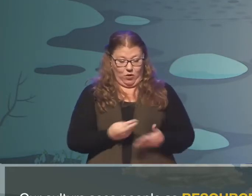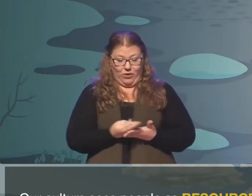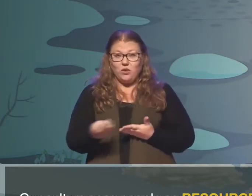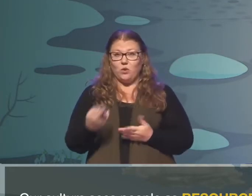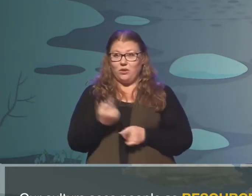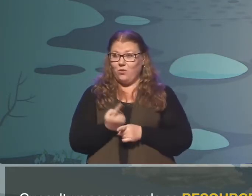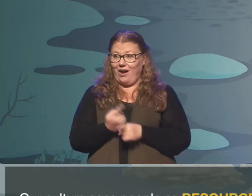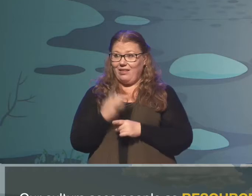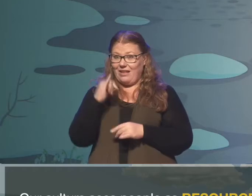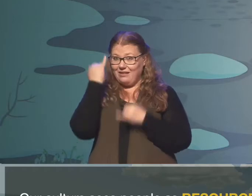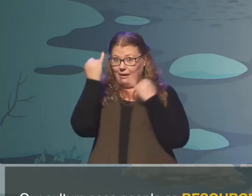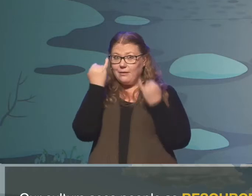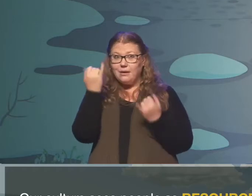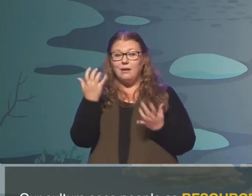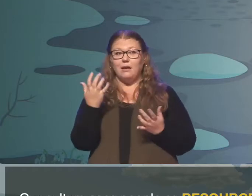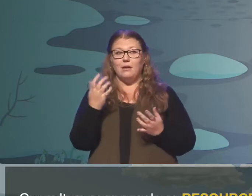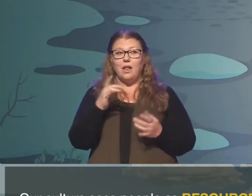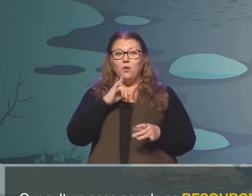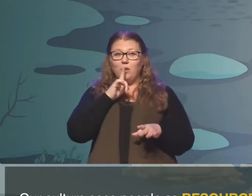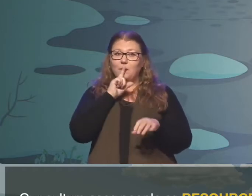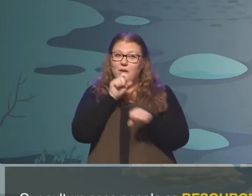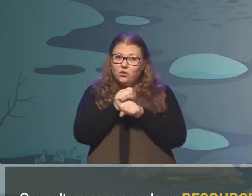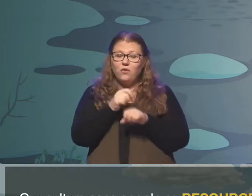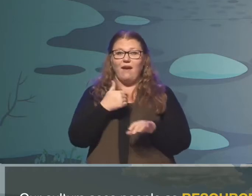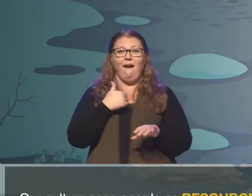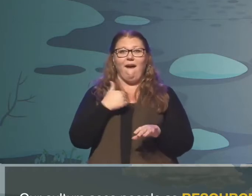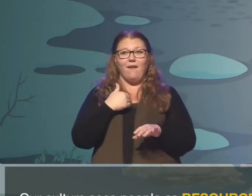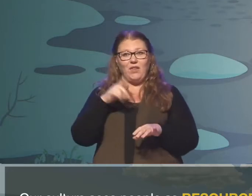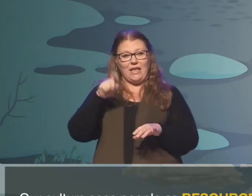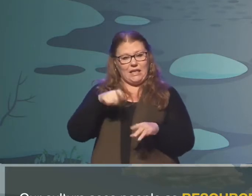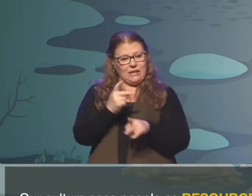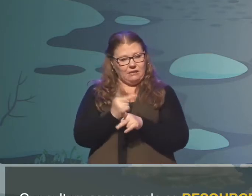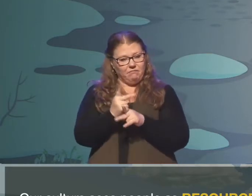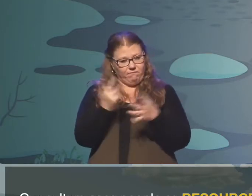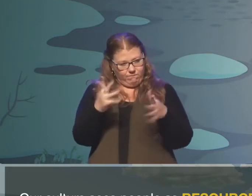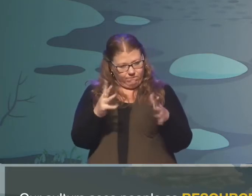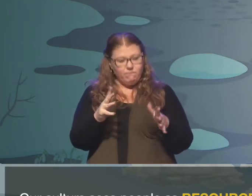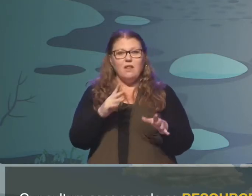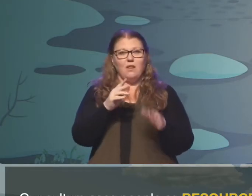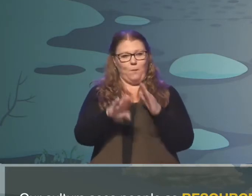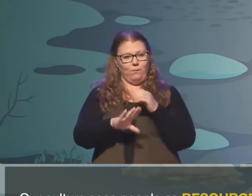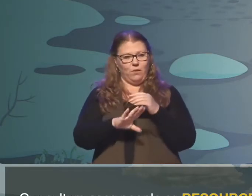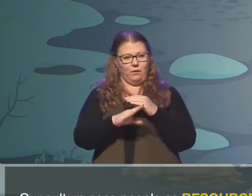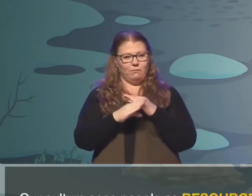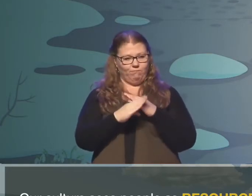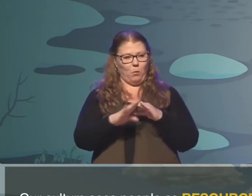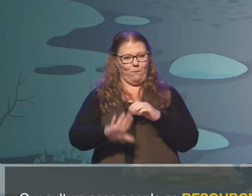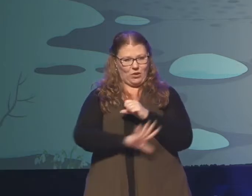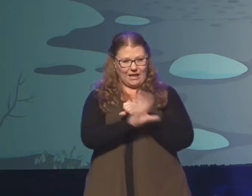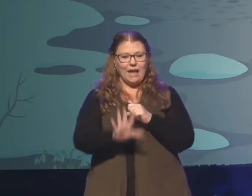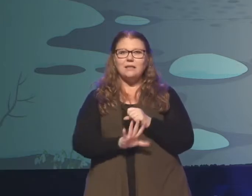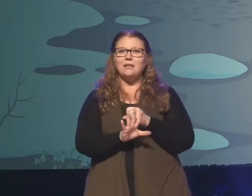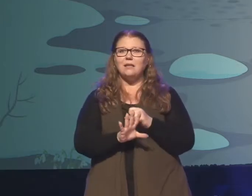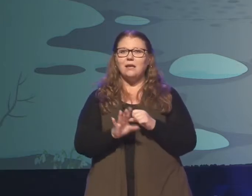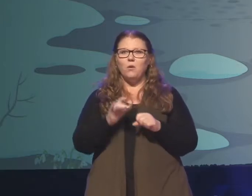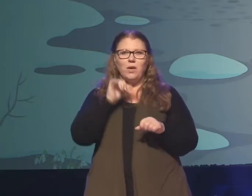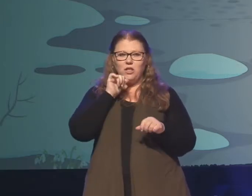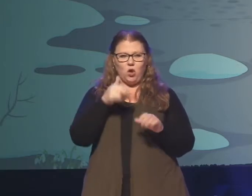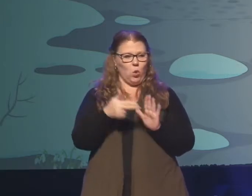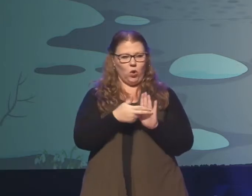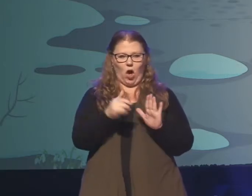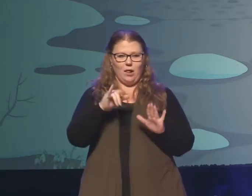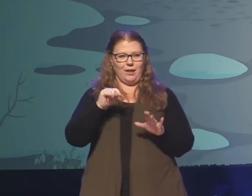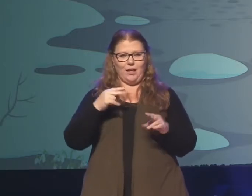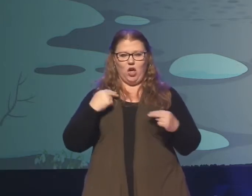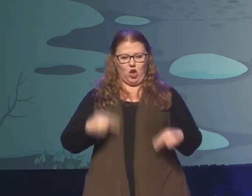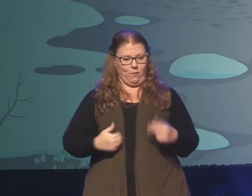resources, right? That's the idea of it, really, to make sure that they have their needs taken care of, that they're protected. But, you know, we don't call these departments